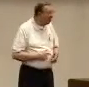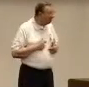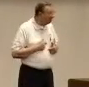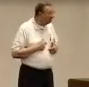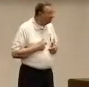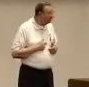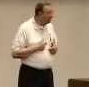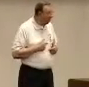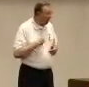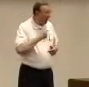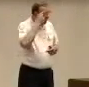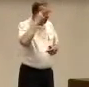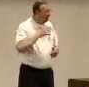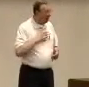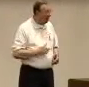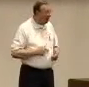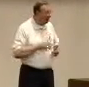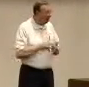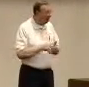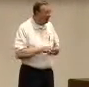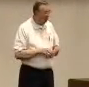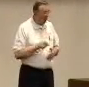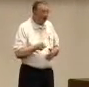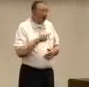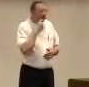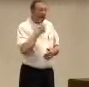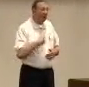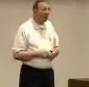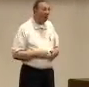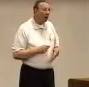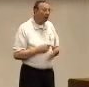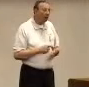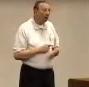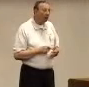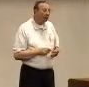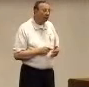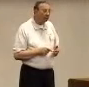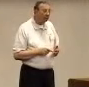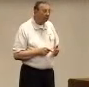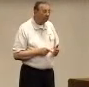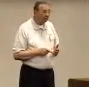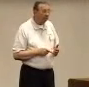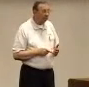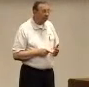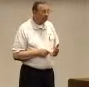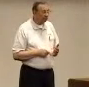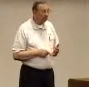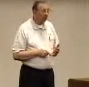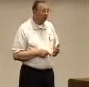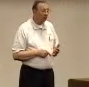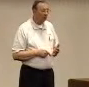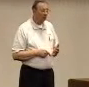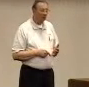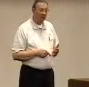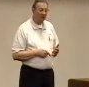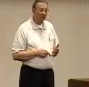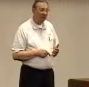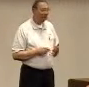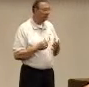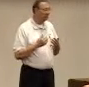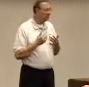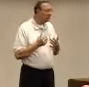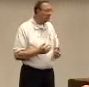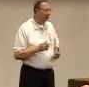You want to talk about a rough life? I thought I had a rough life. He's telling this testimony, and it's